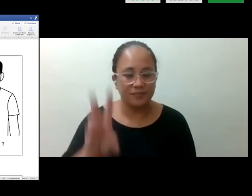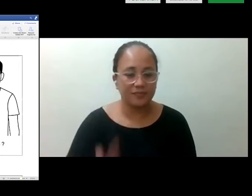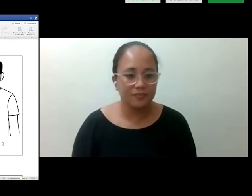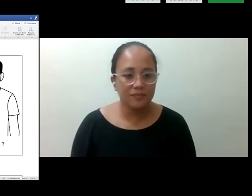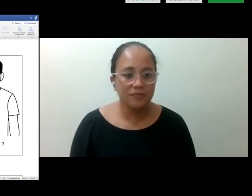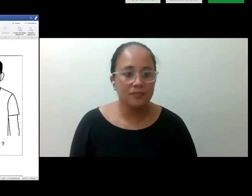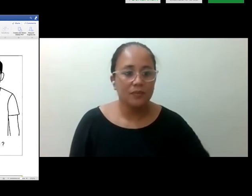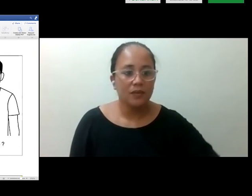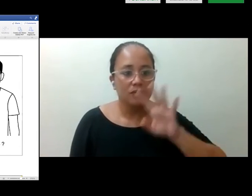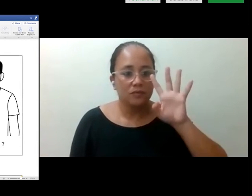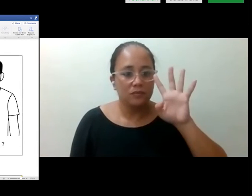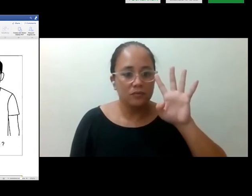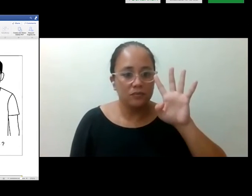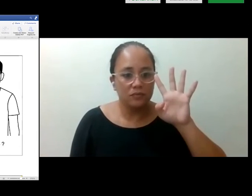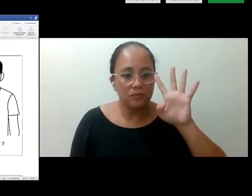4